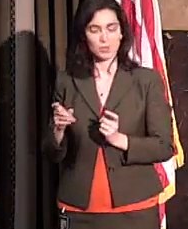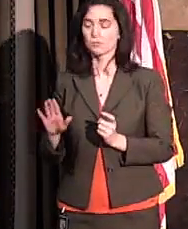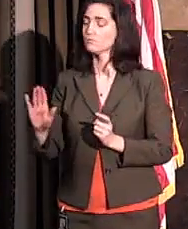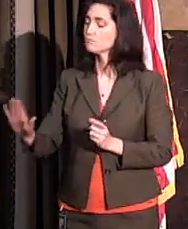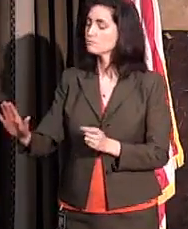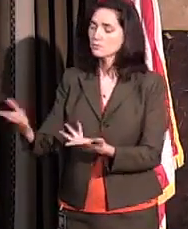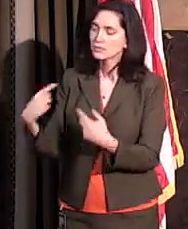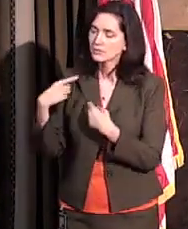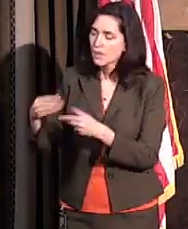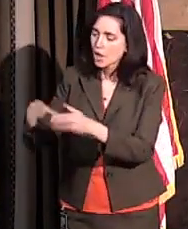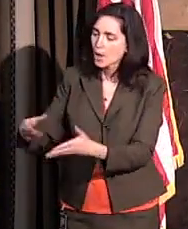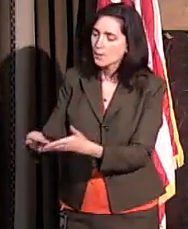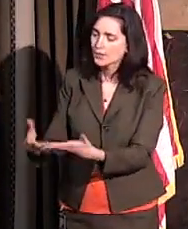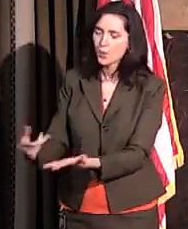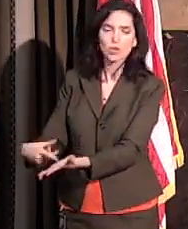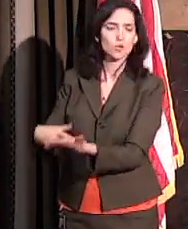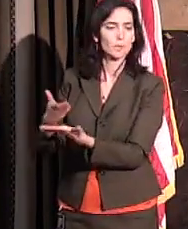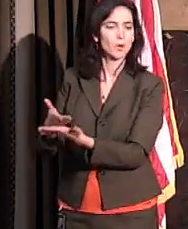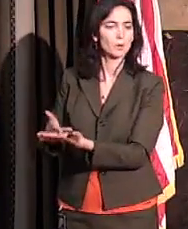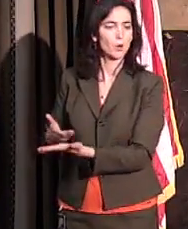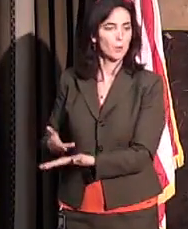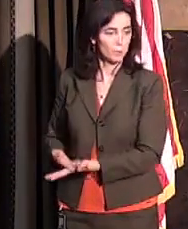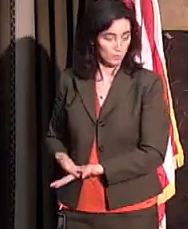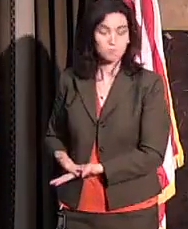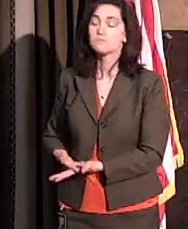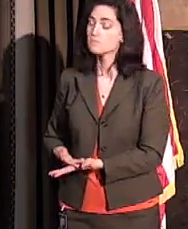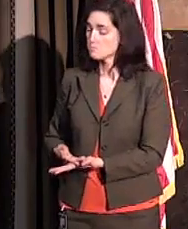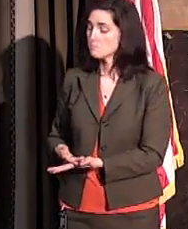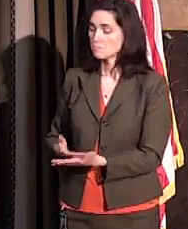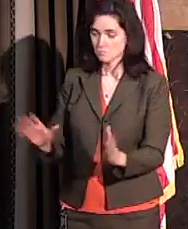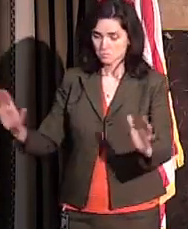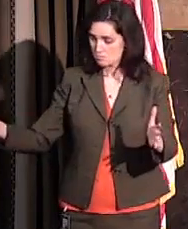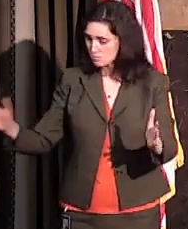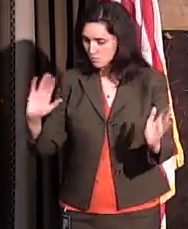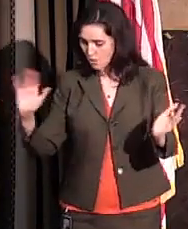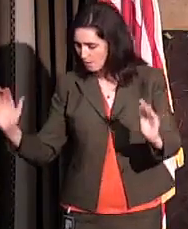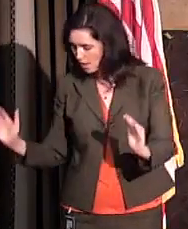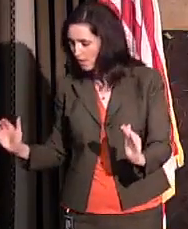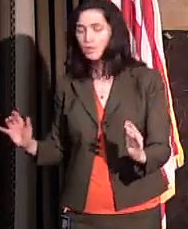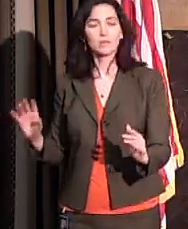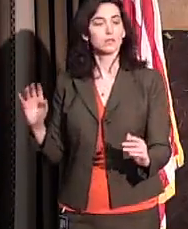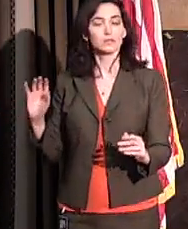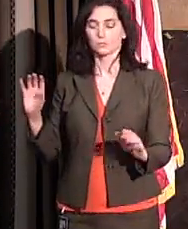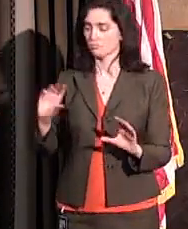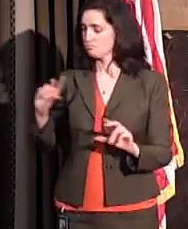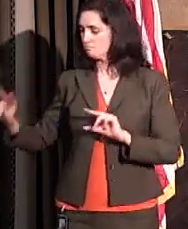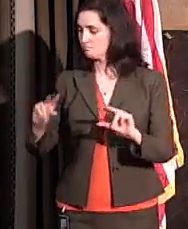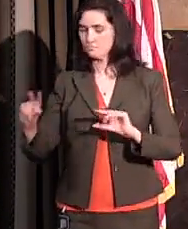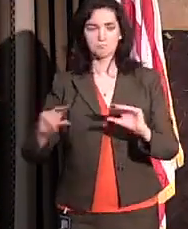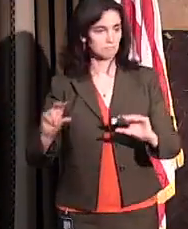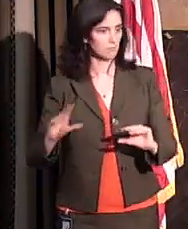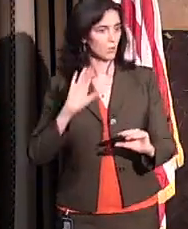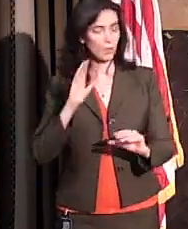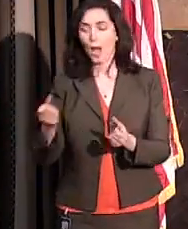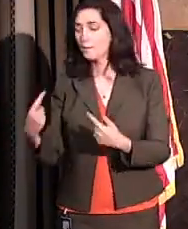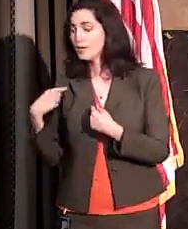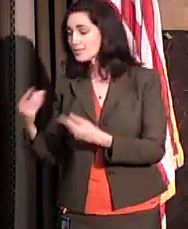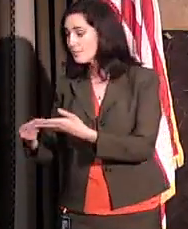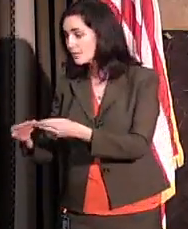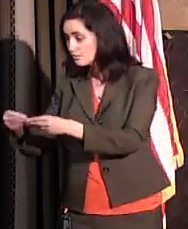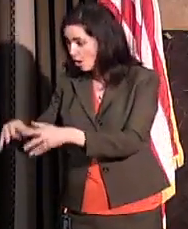to loss of revenue, and then they will get their revenue funded, loss of revenue, I should